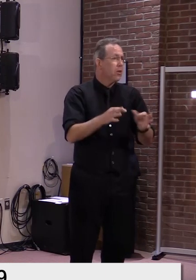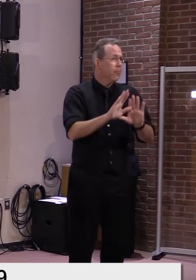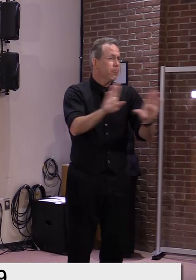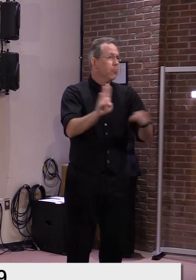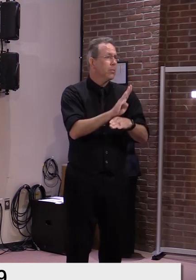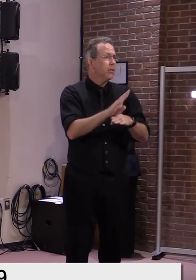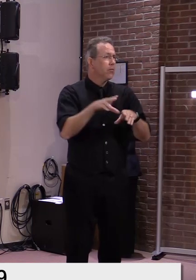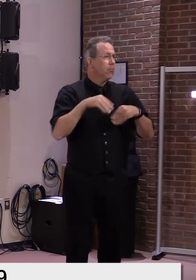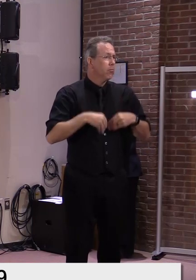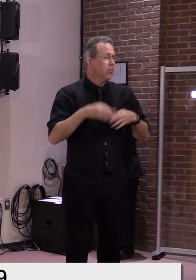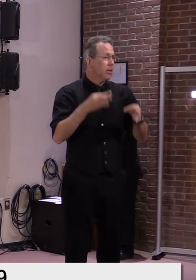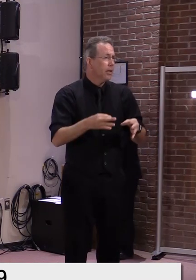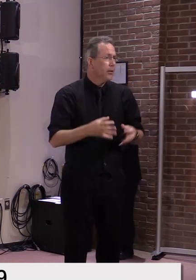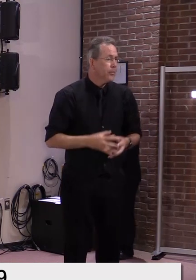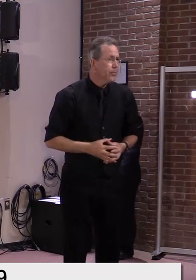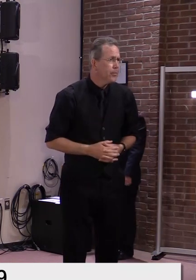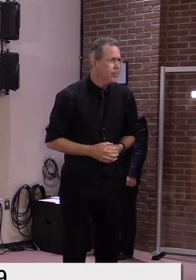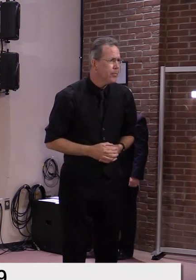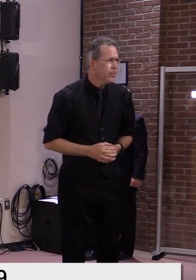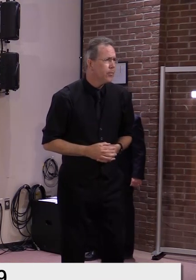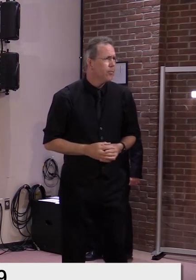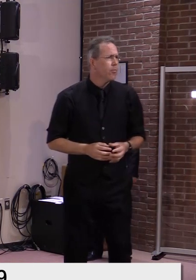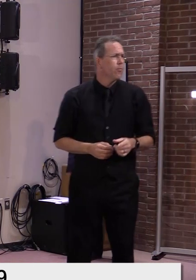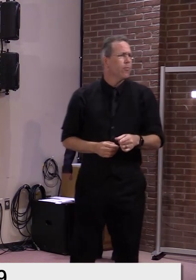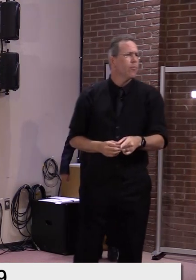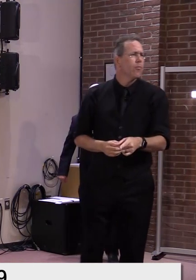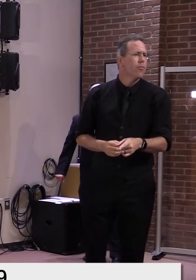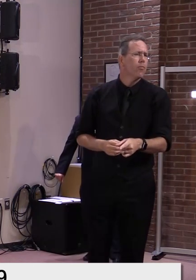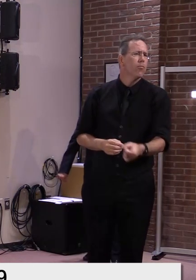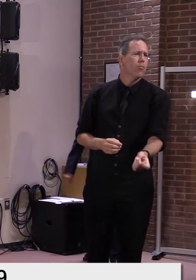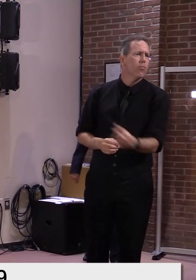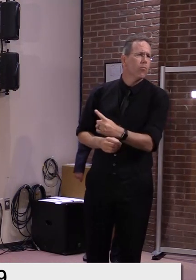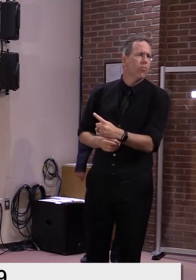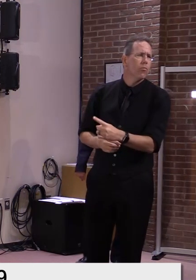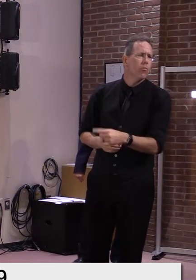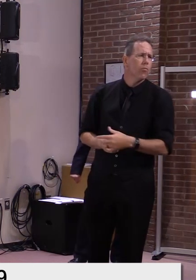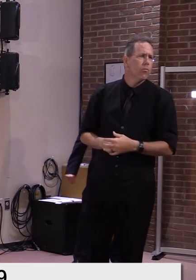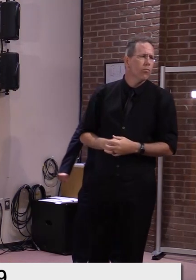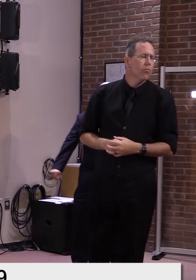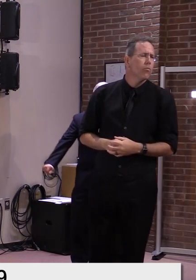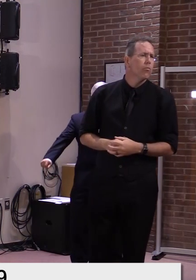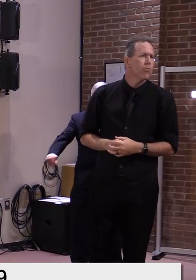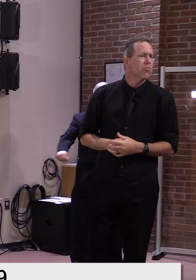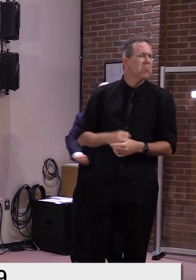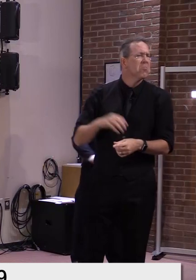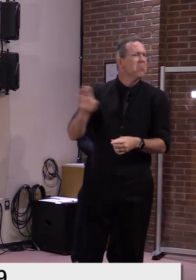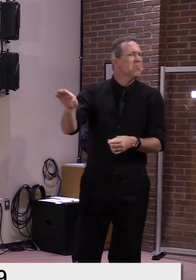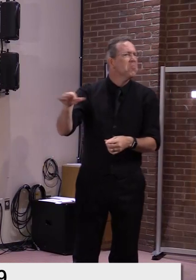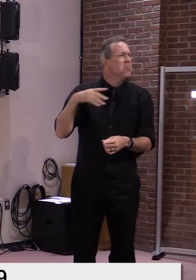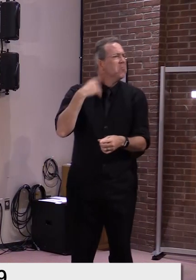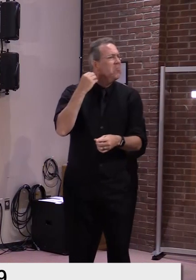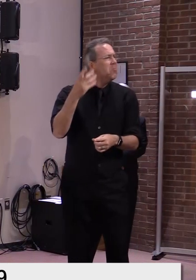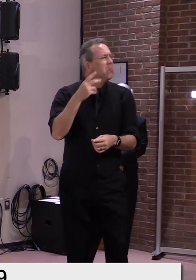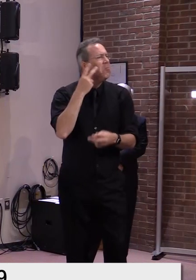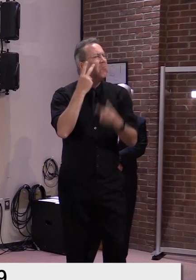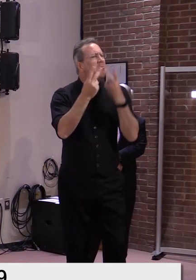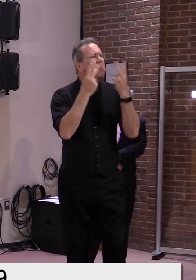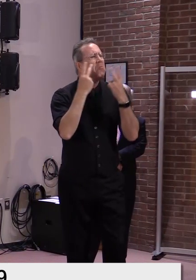And, you know, I've noticed in other places in the country there's still that, you know, consternation between having those confrontations,